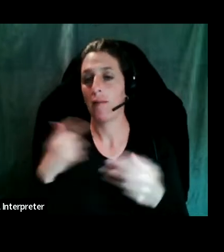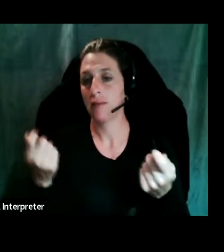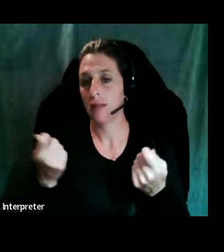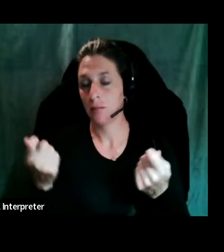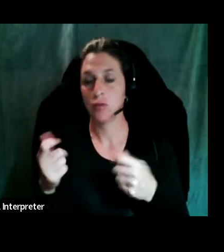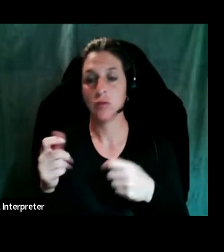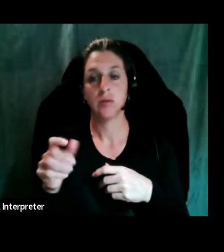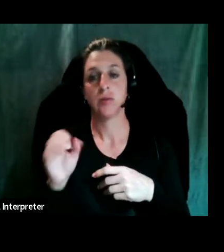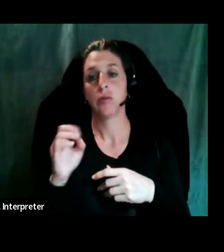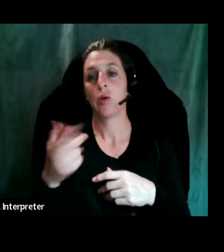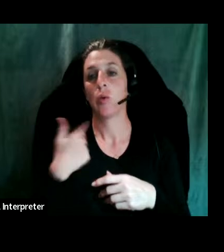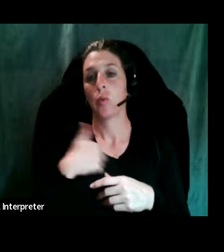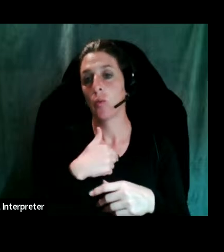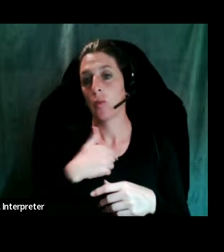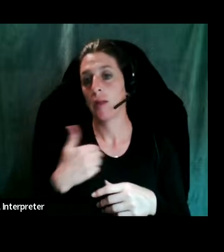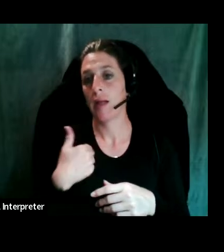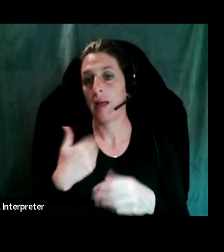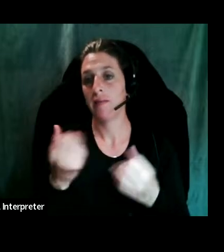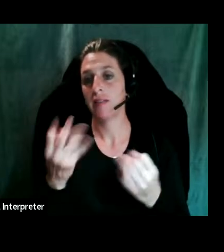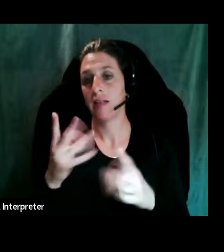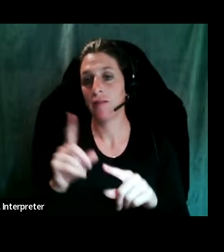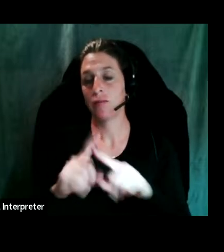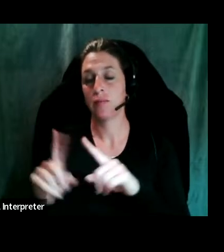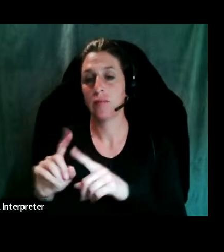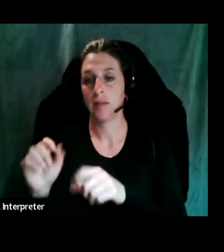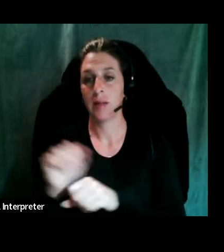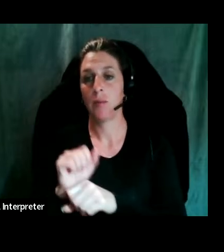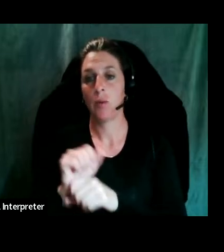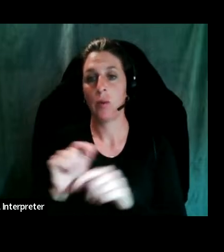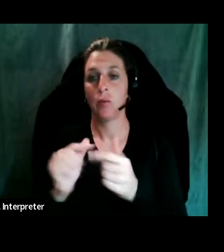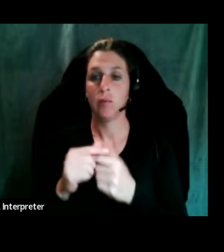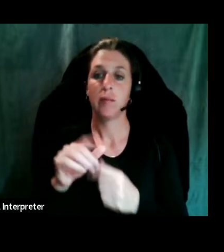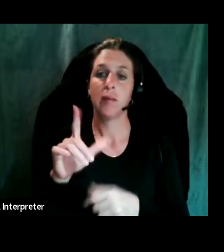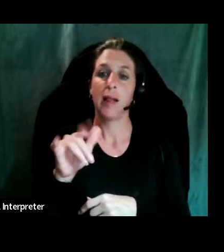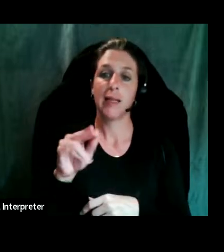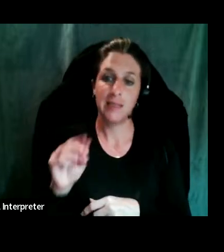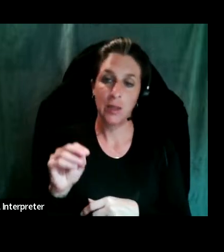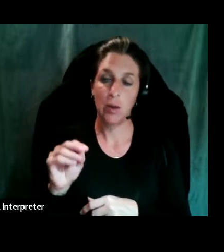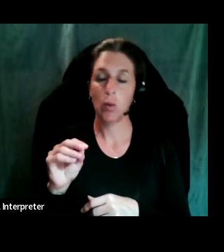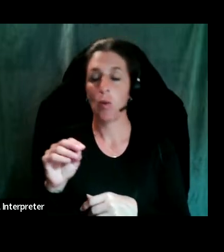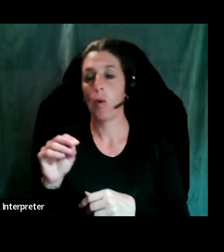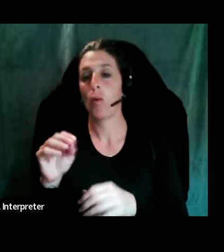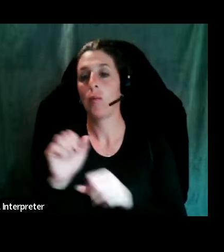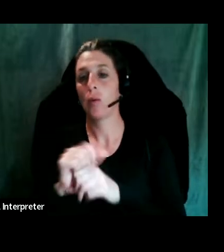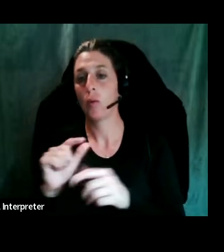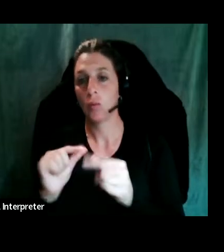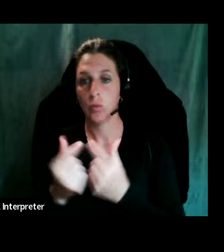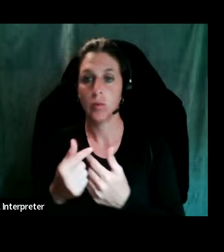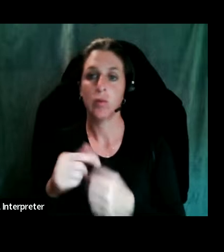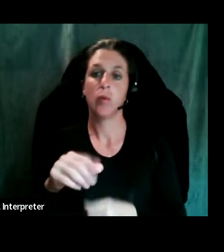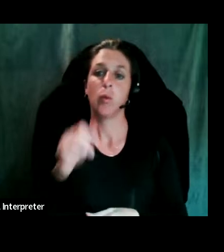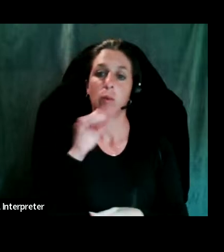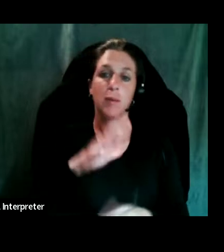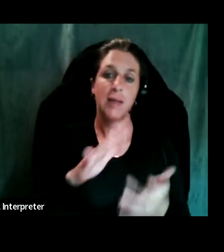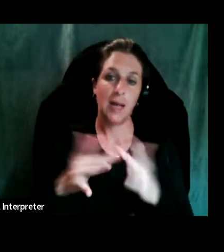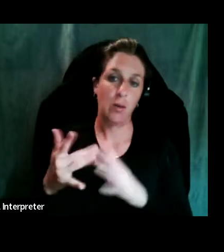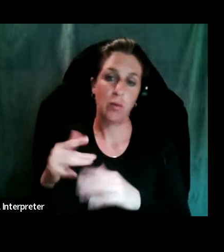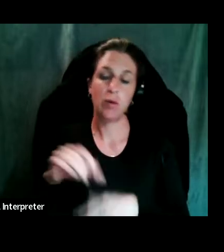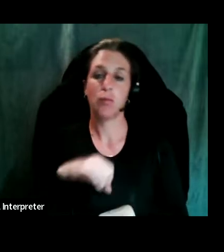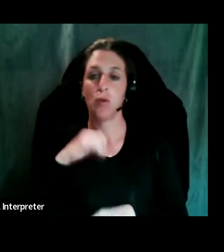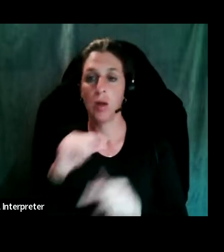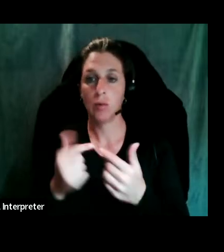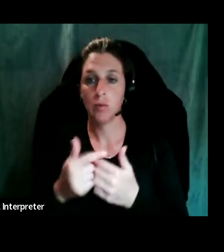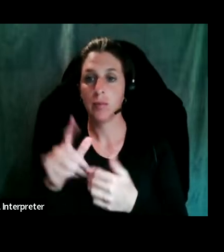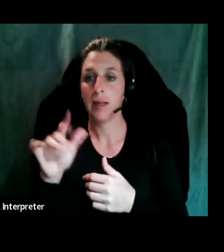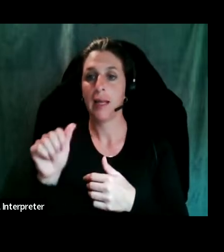So we have several employee groups, Latino employee group, Women's Network group, Pride group, Asian group, Access